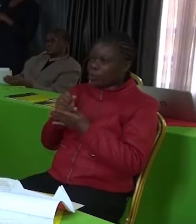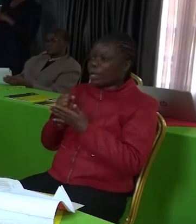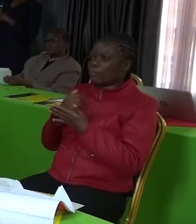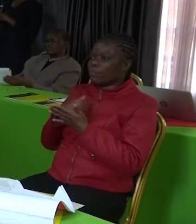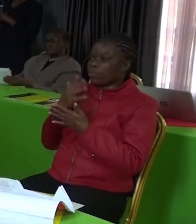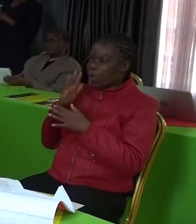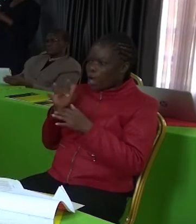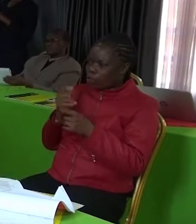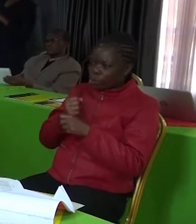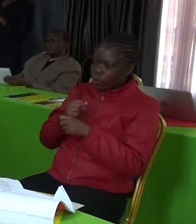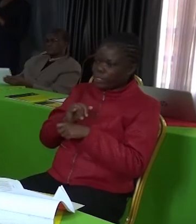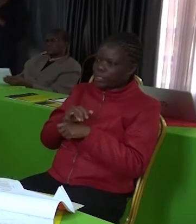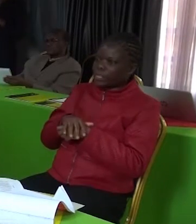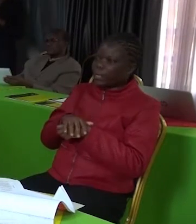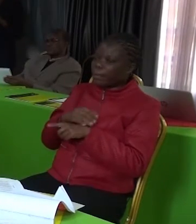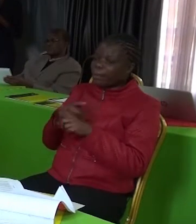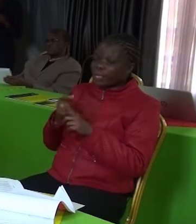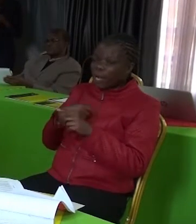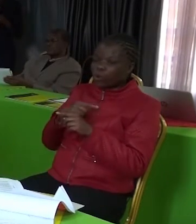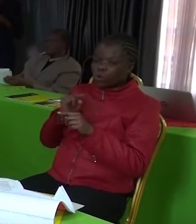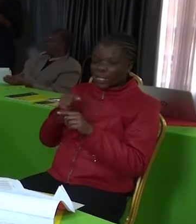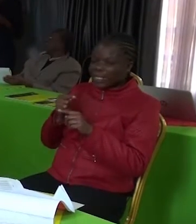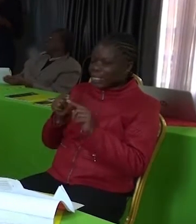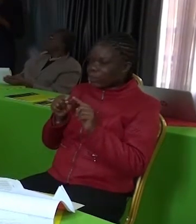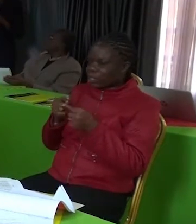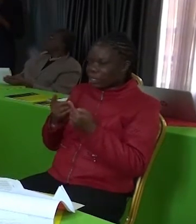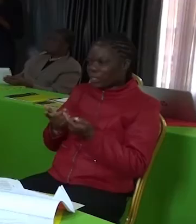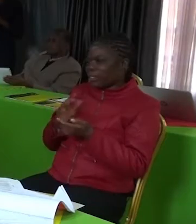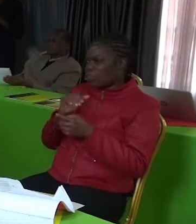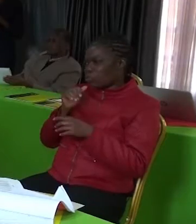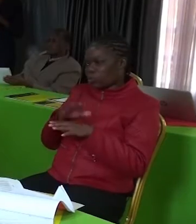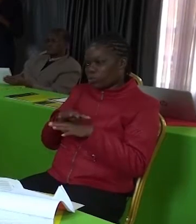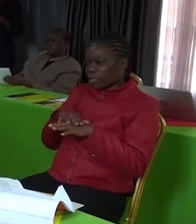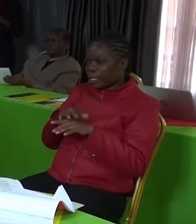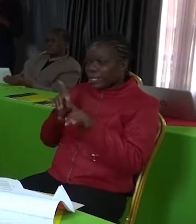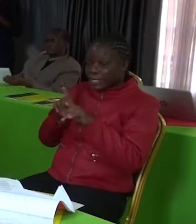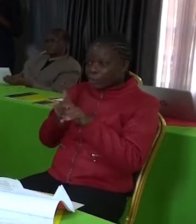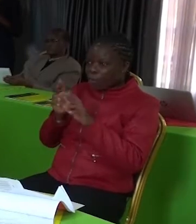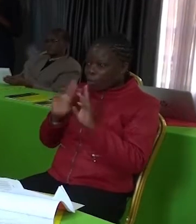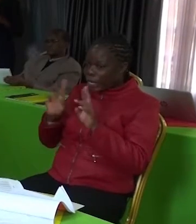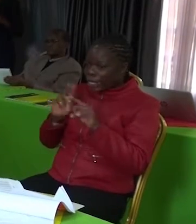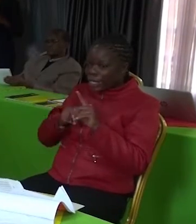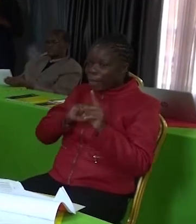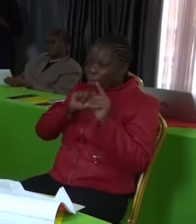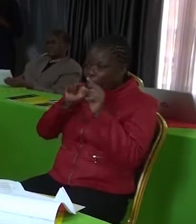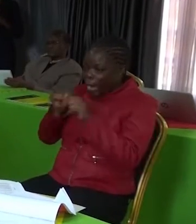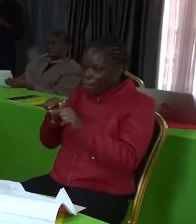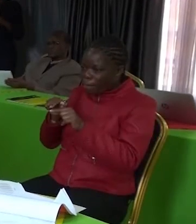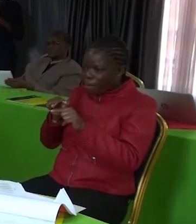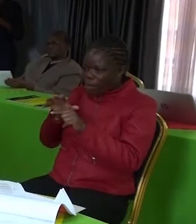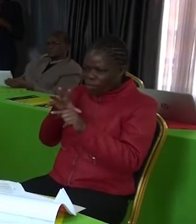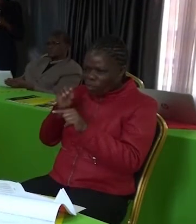then there will be prompt support whenever support is needed. For instance, this child is always sick because of